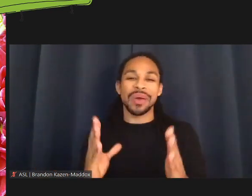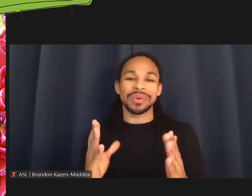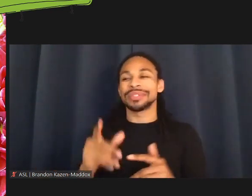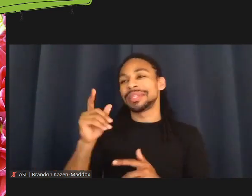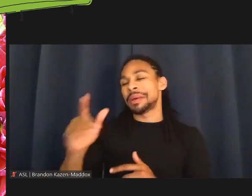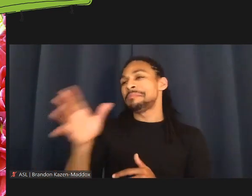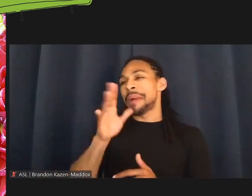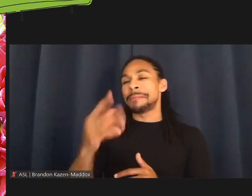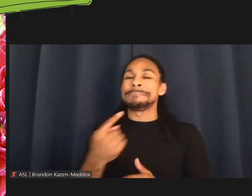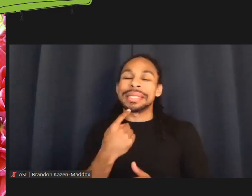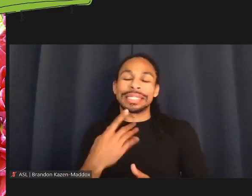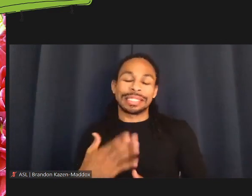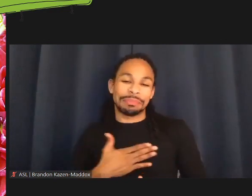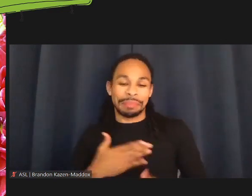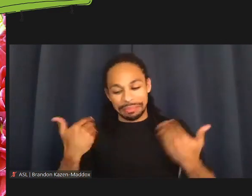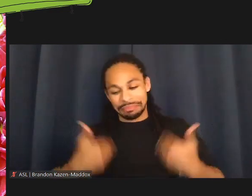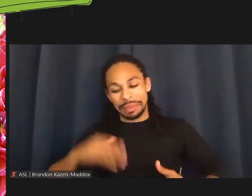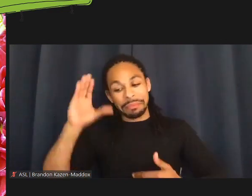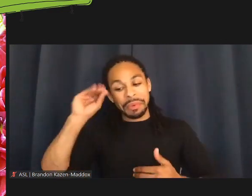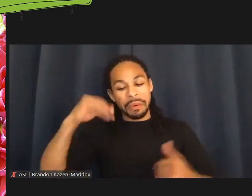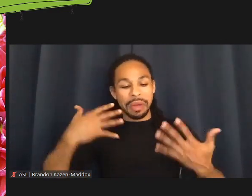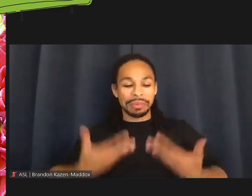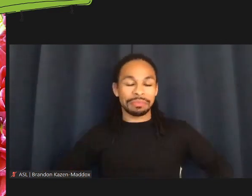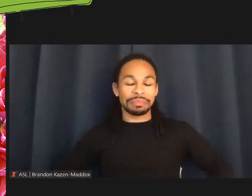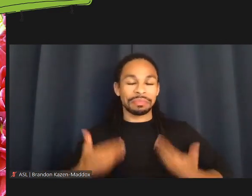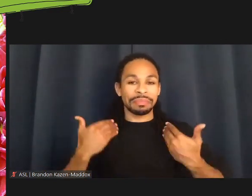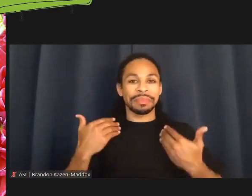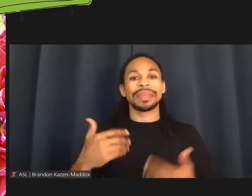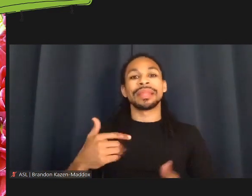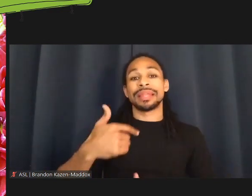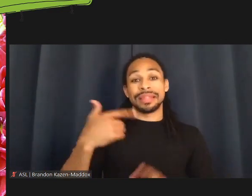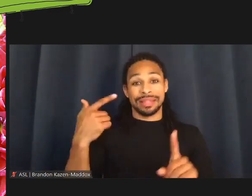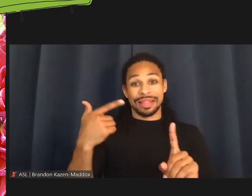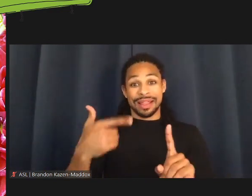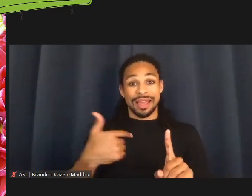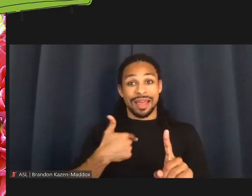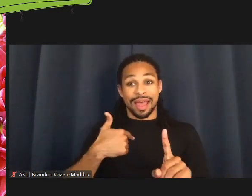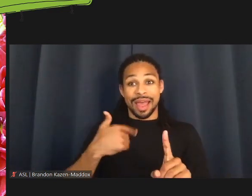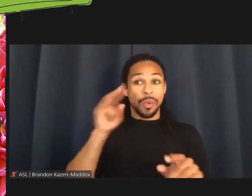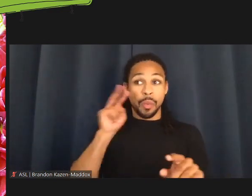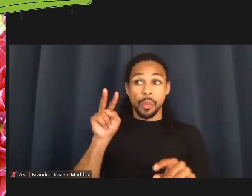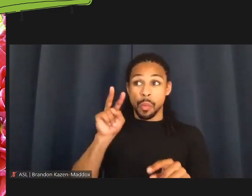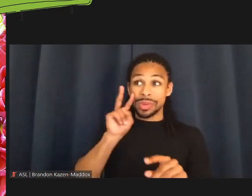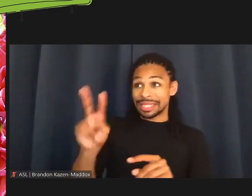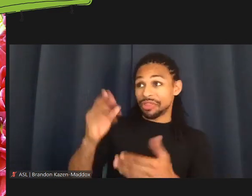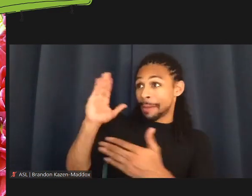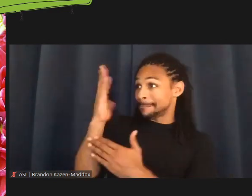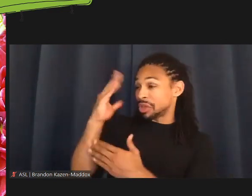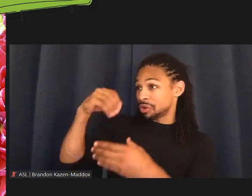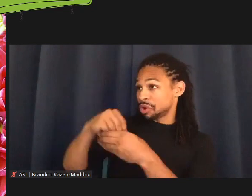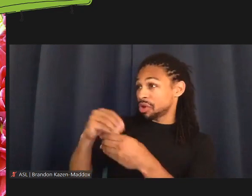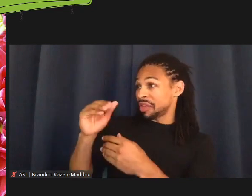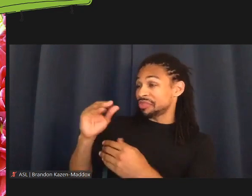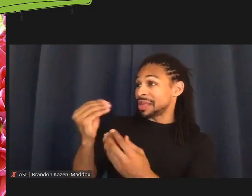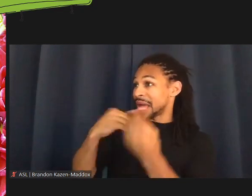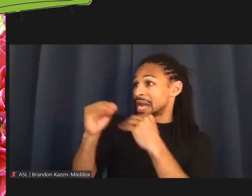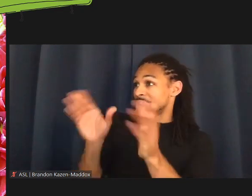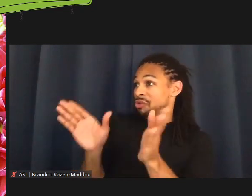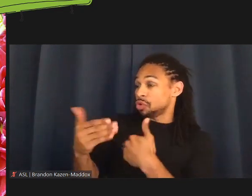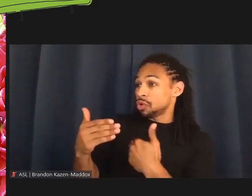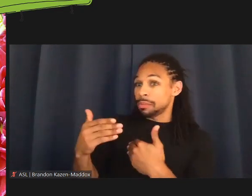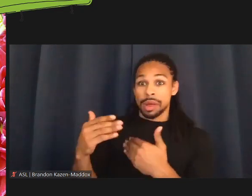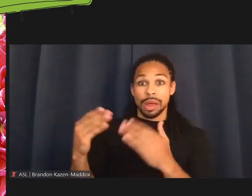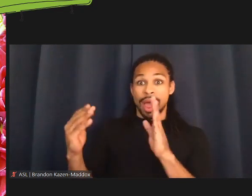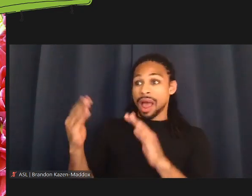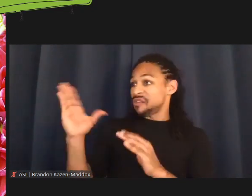mirror hanging in the dining room. I tell her, look at that girl. Isn't she the most alive?